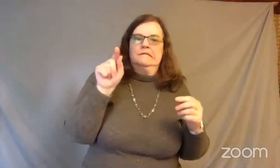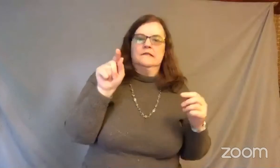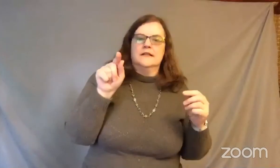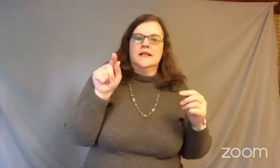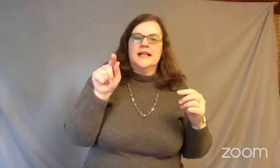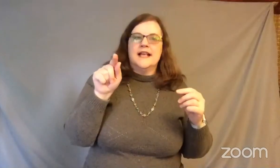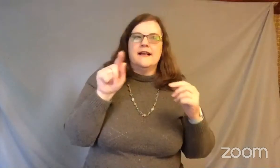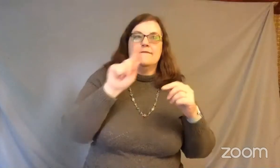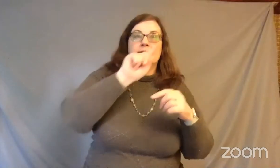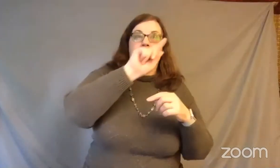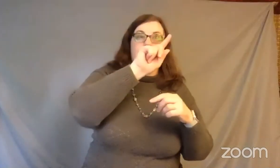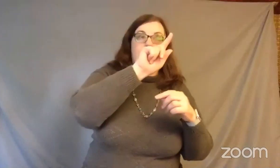In our results,